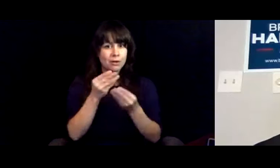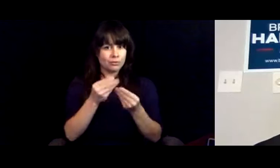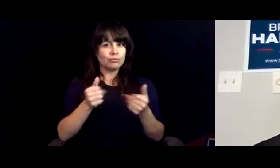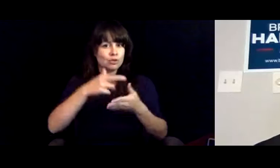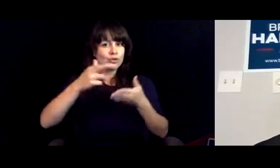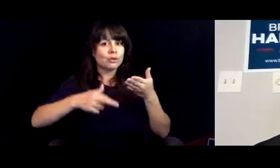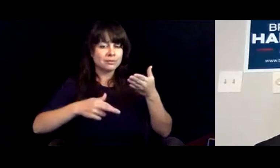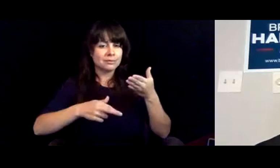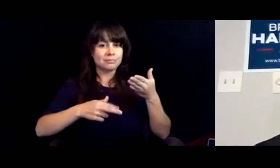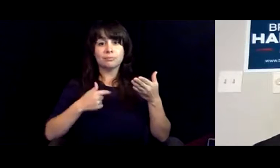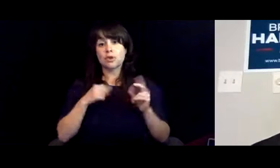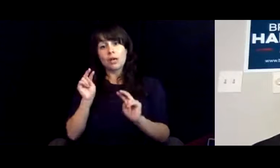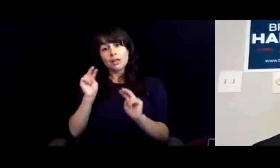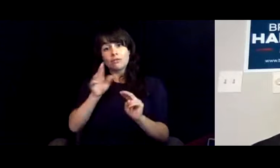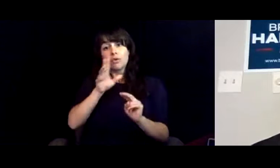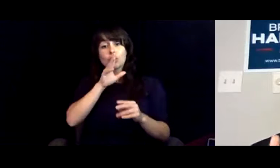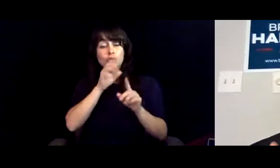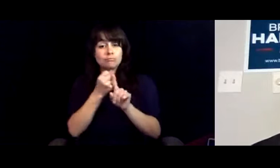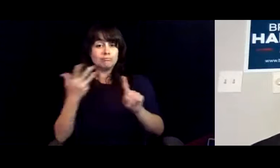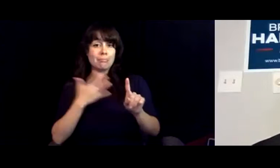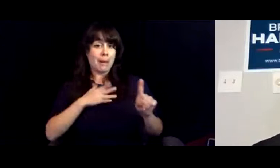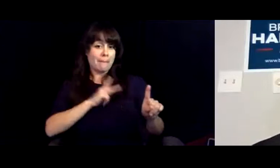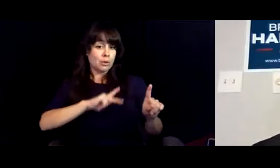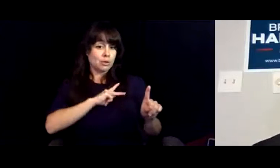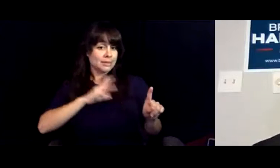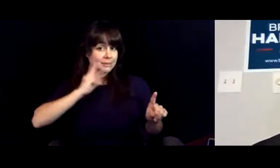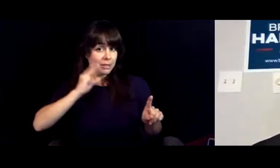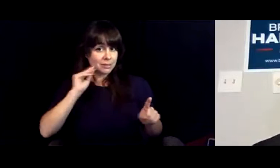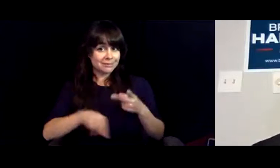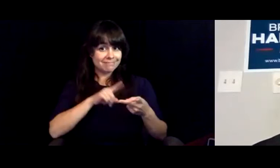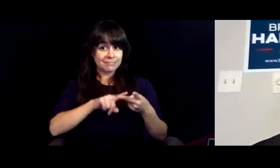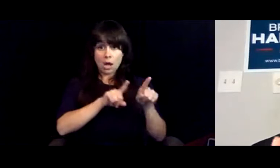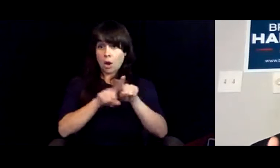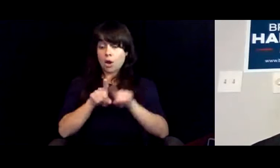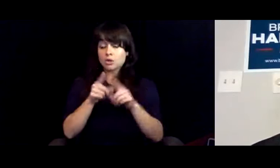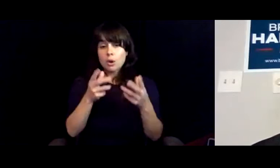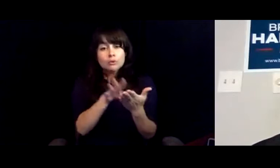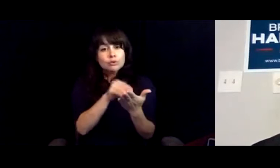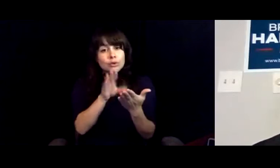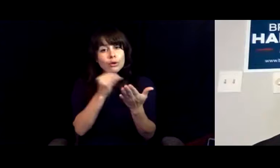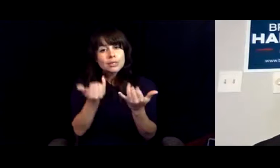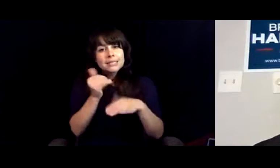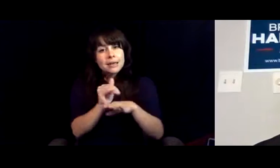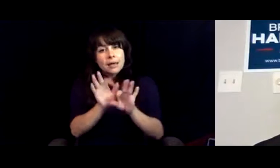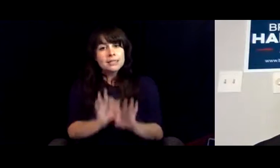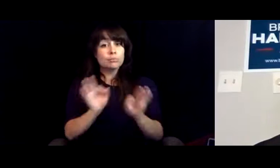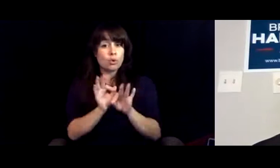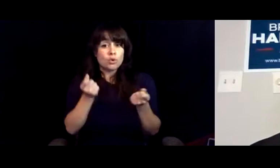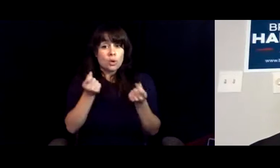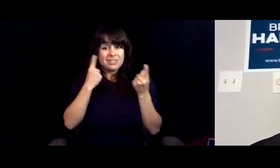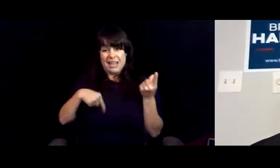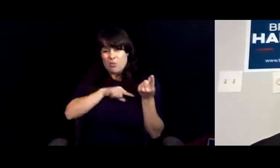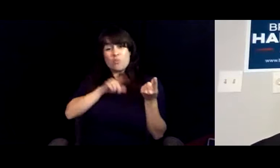experiences of my own. I look forward to also learning things tonight. I think it's important that we learn and don't think we have all the